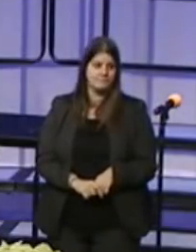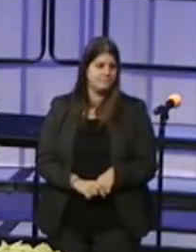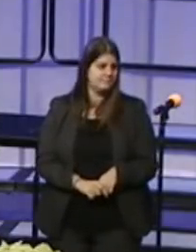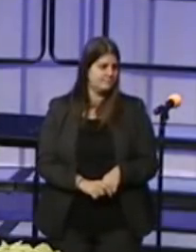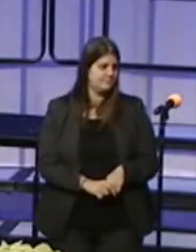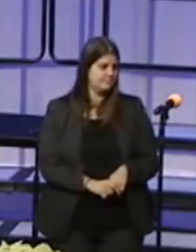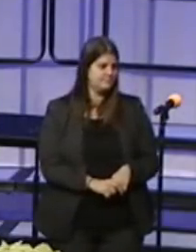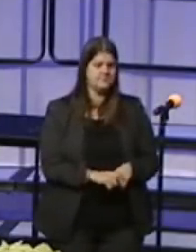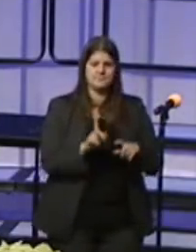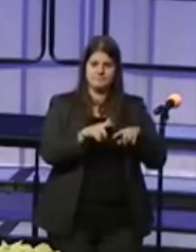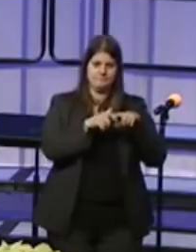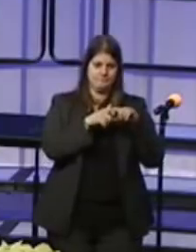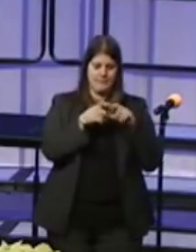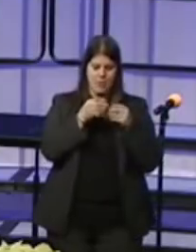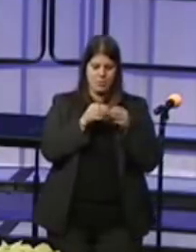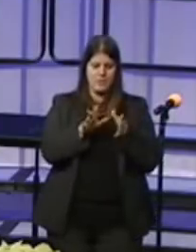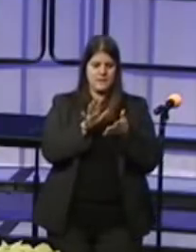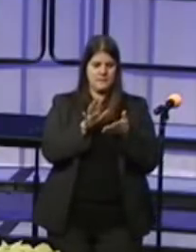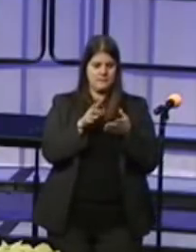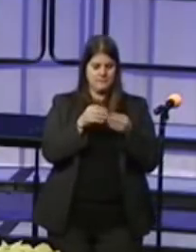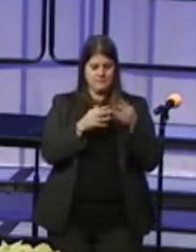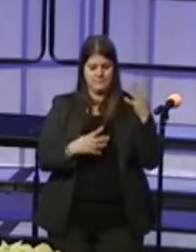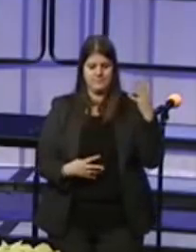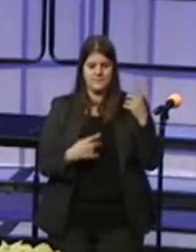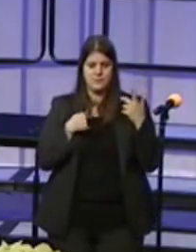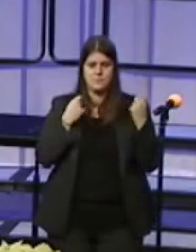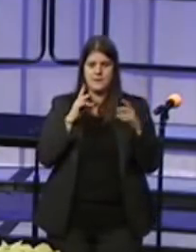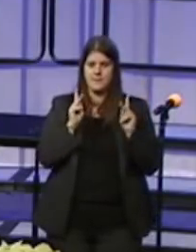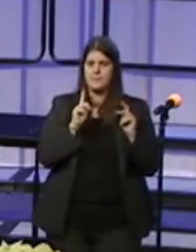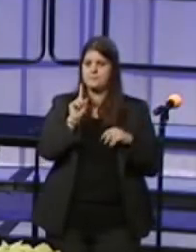One second, I lost my place. There's so many people.